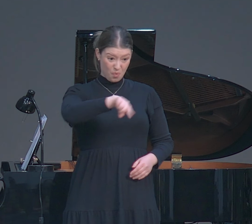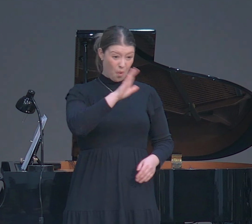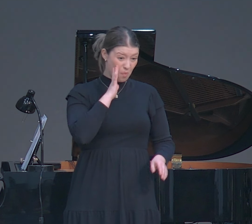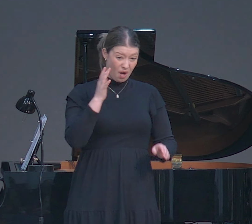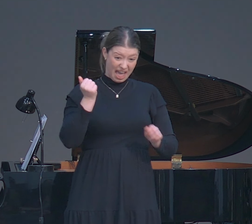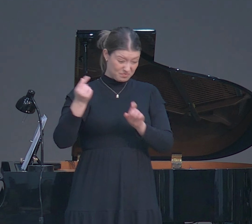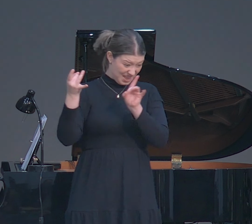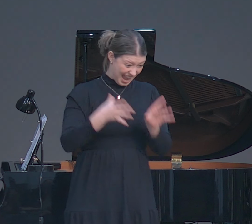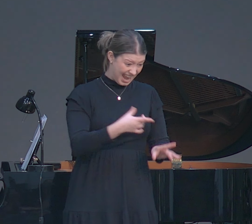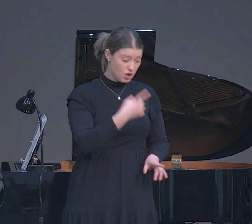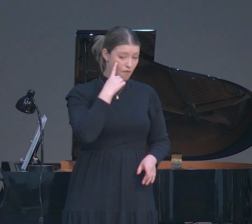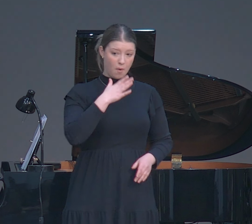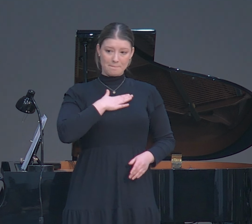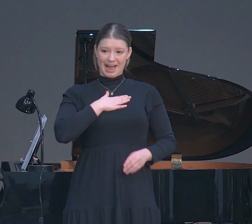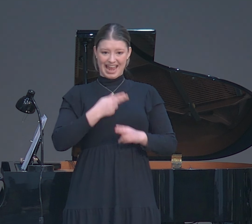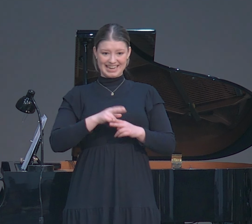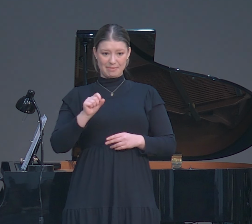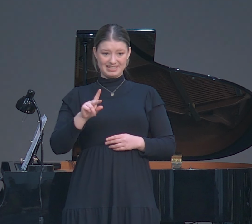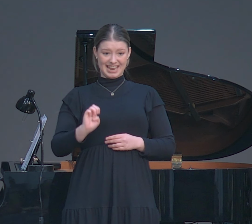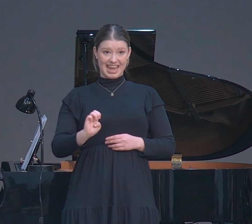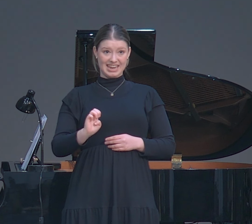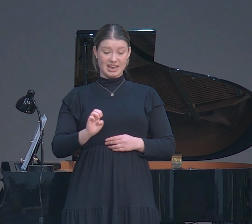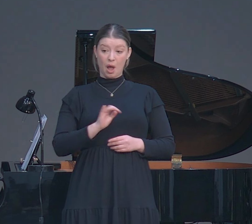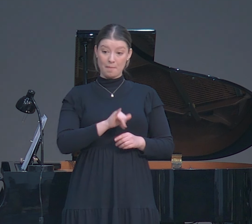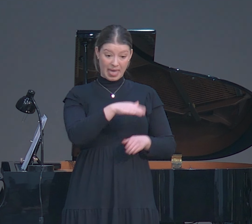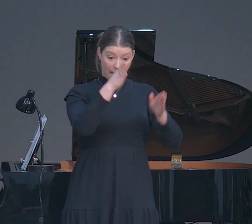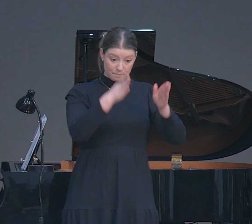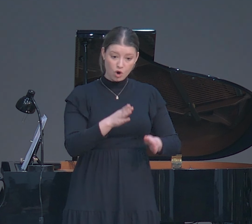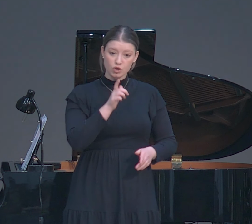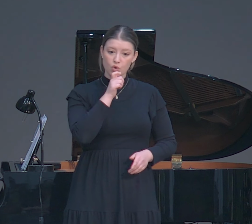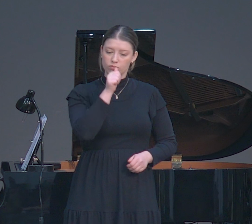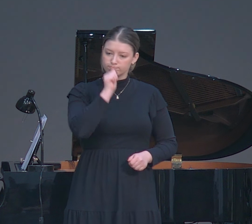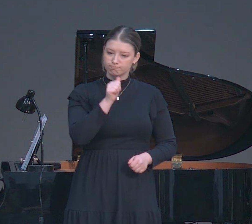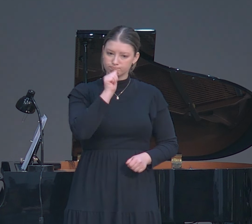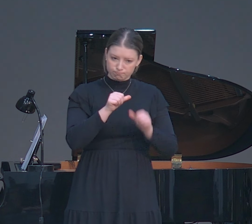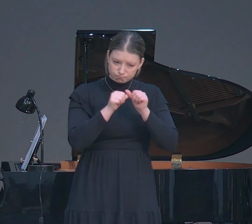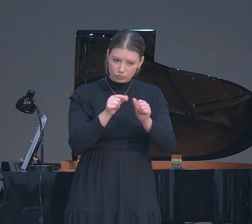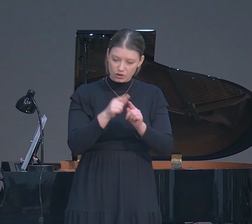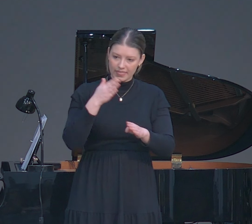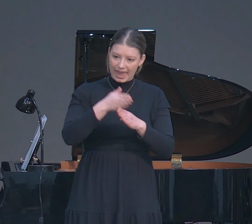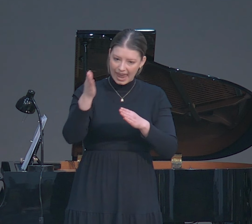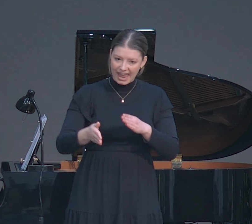sake. But the one who endures to the end will be saved.